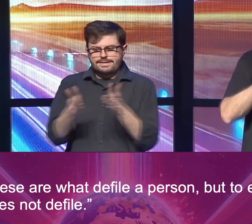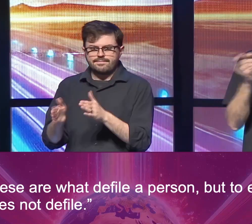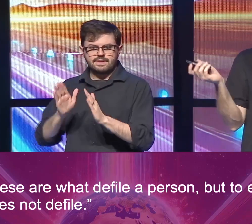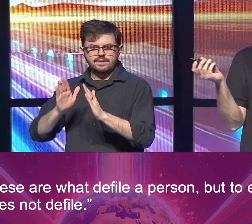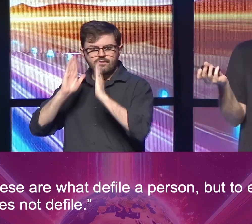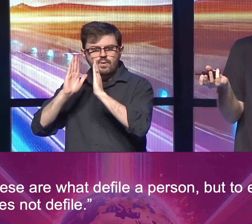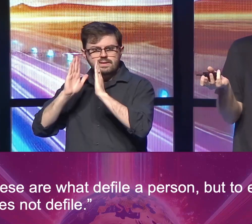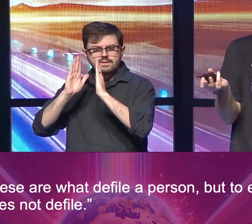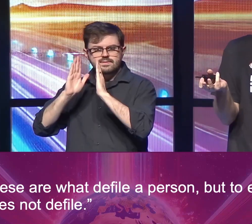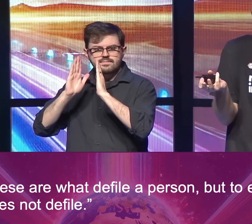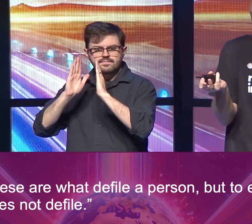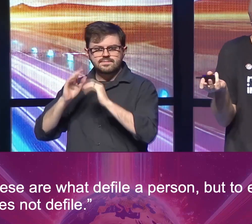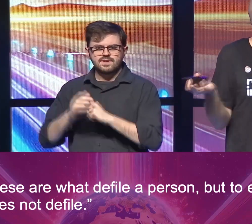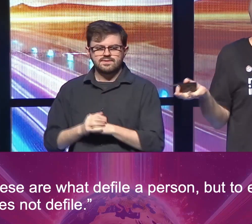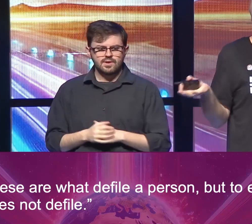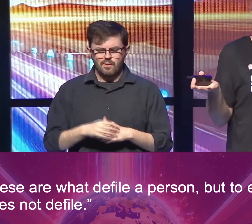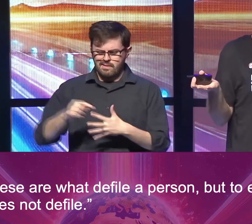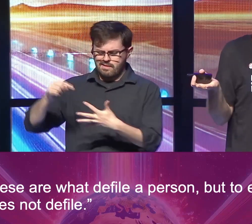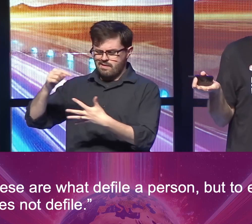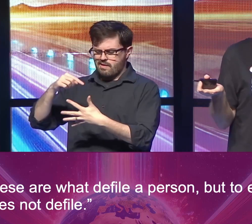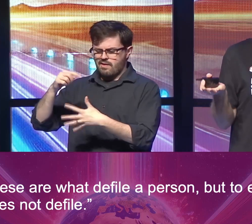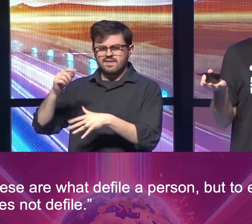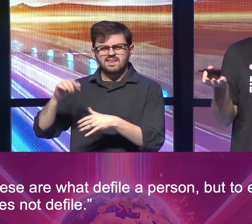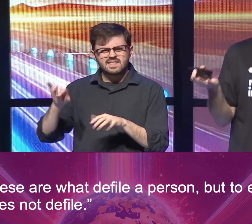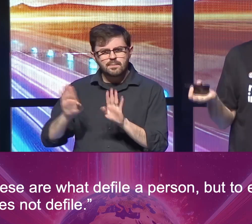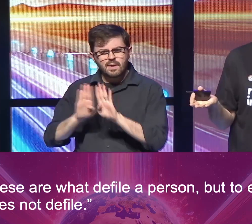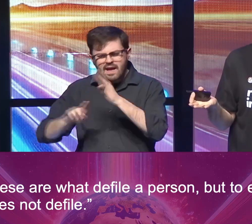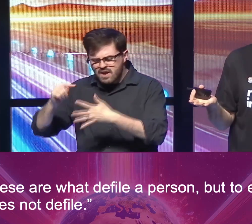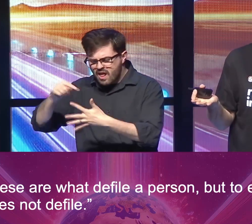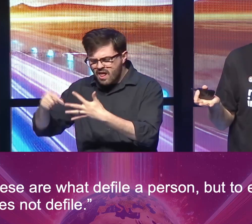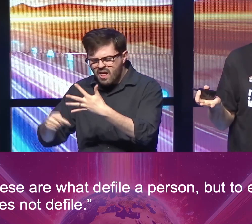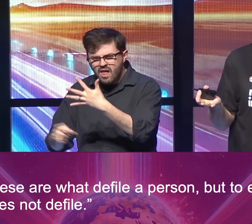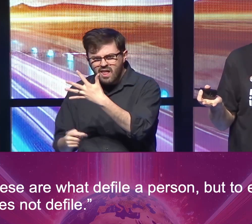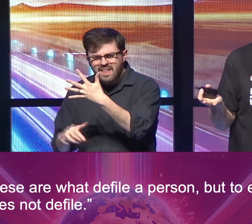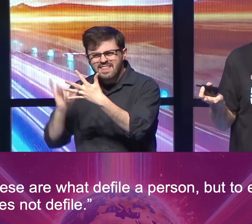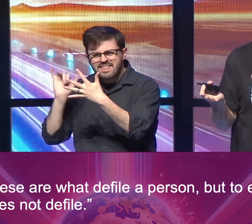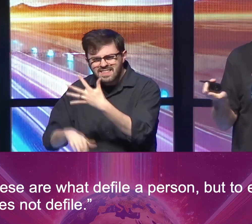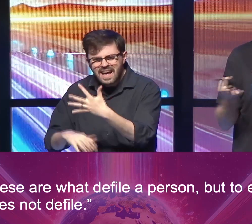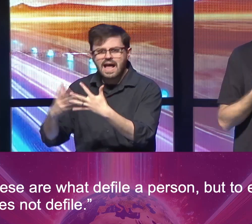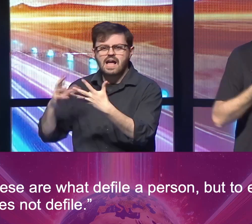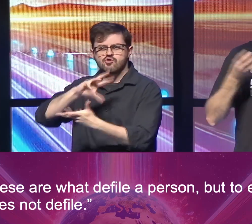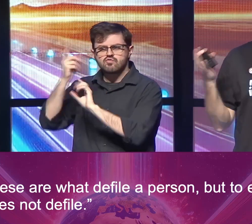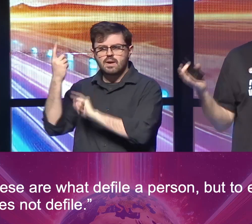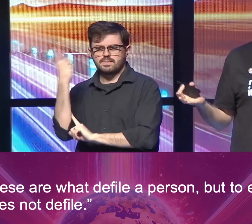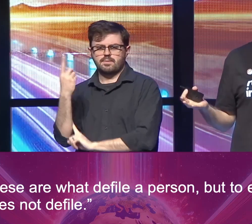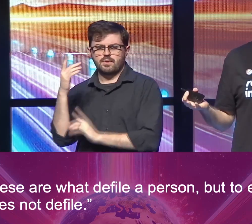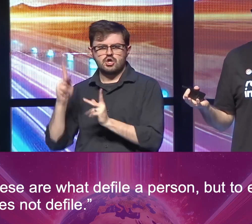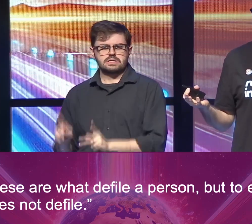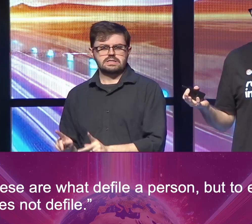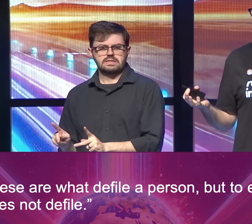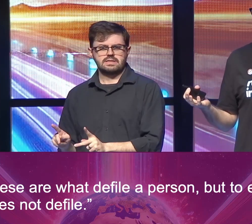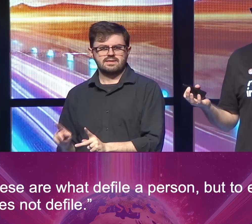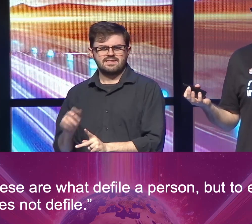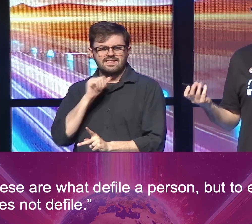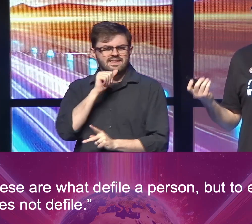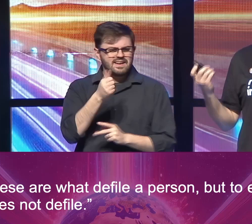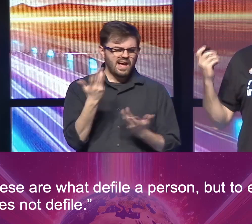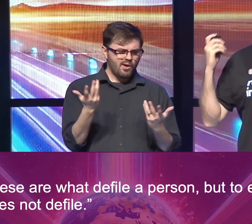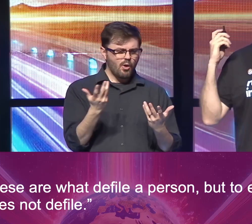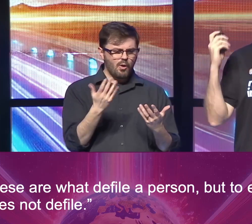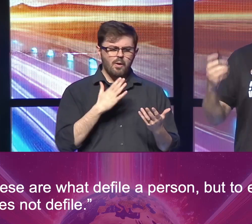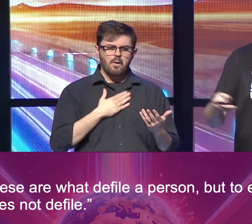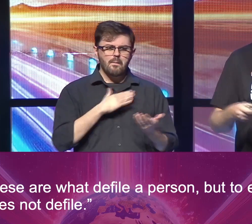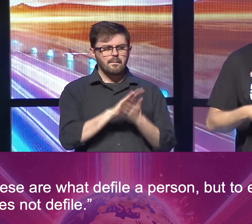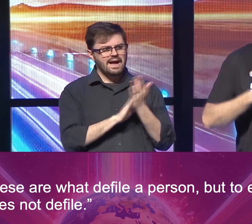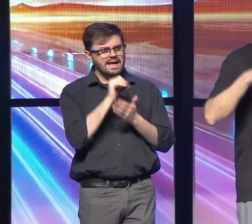but to eat with unwashed hands? Come on. Seriously, guys? That doesn't do it. So